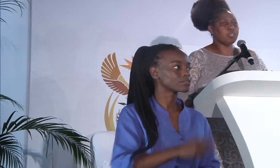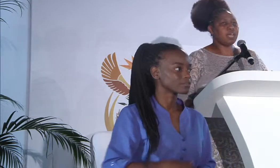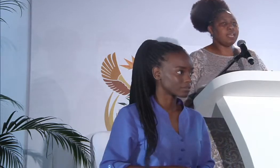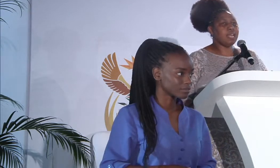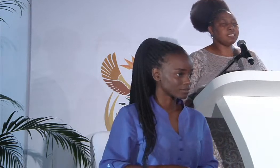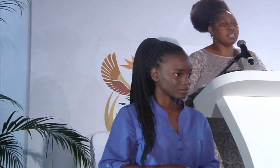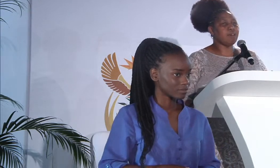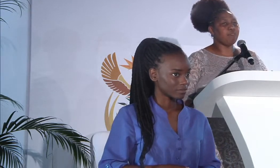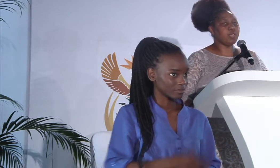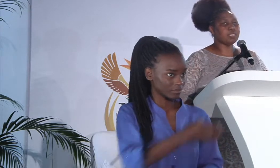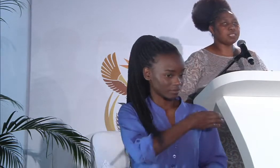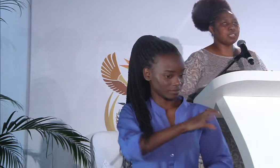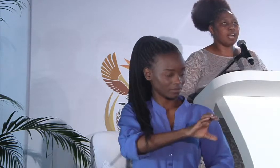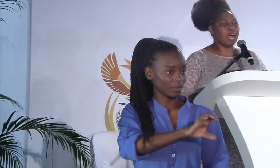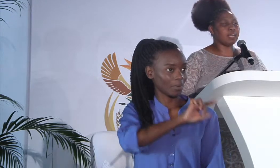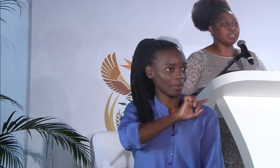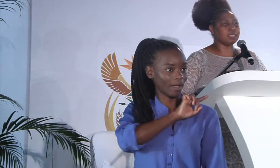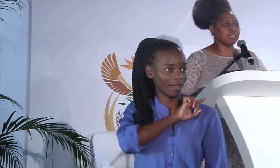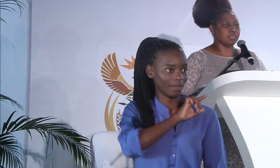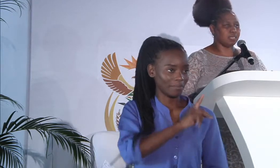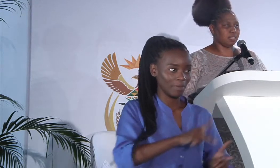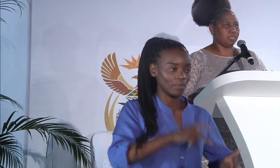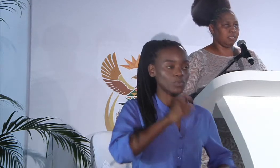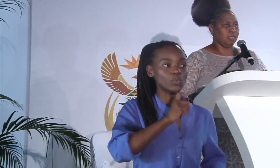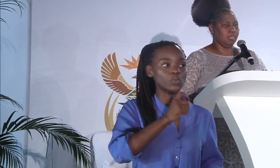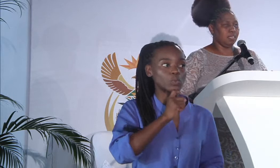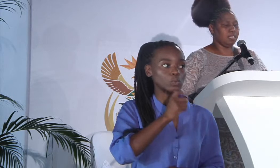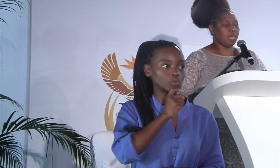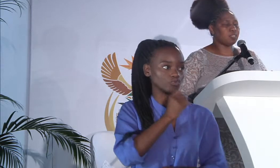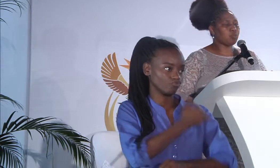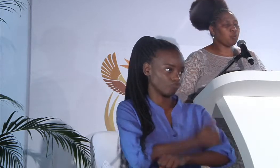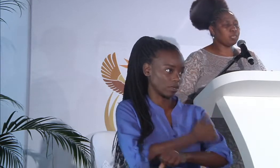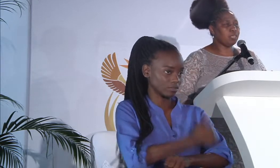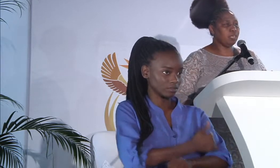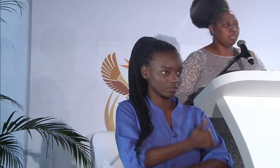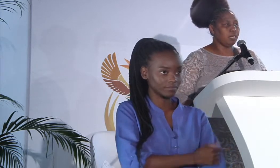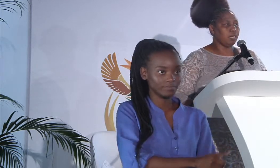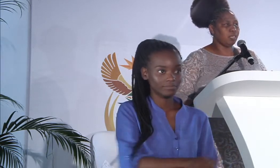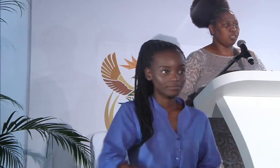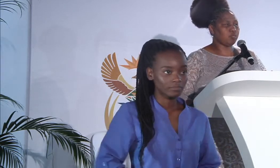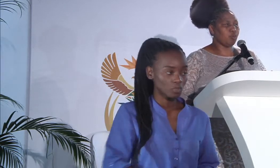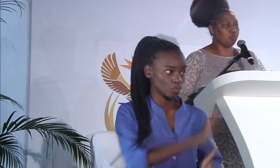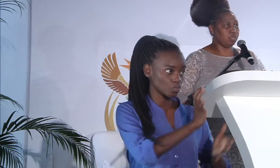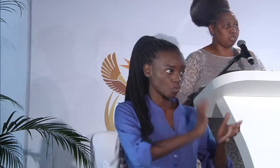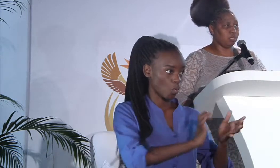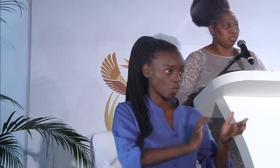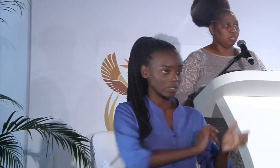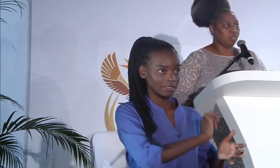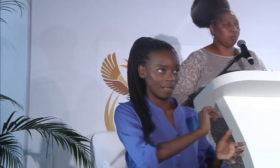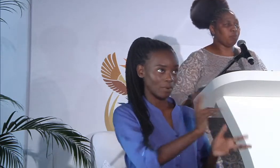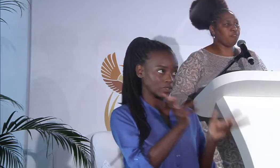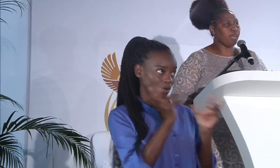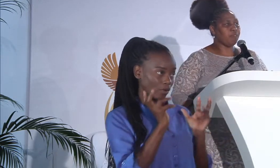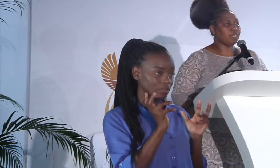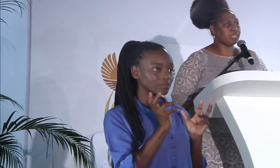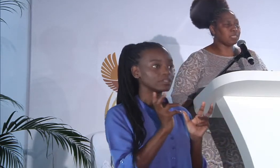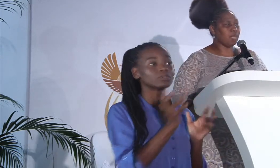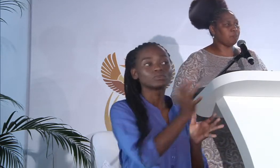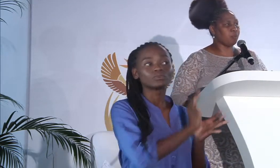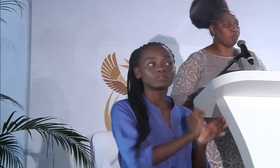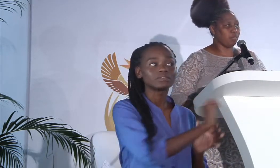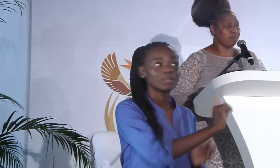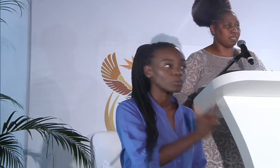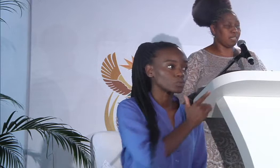Because unless their voice is heard, their story is told, we will forever